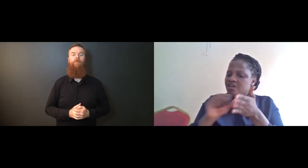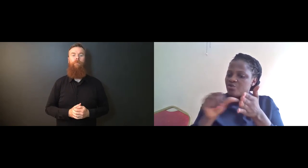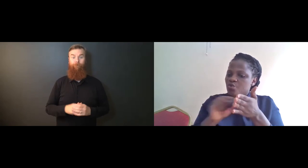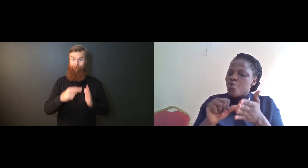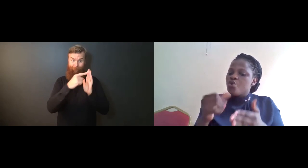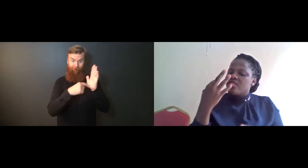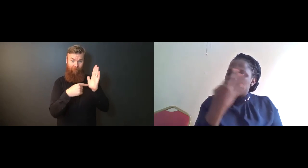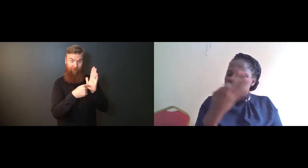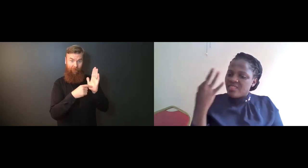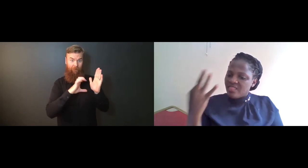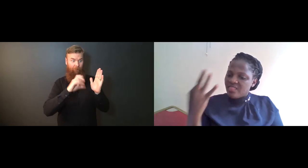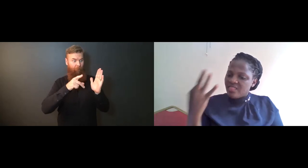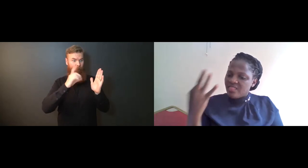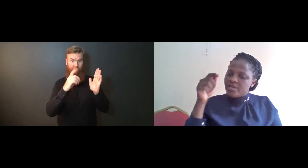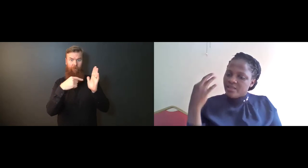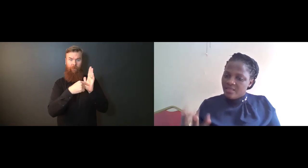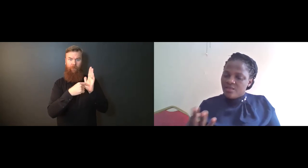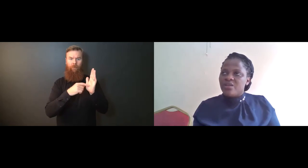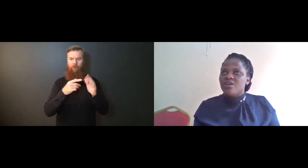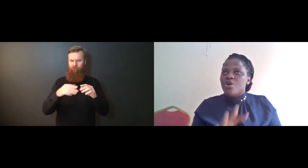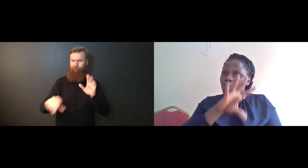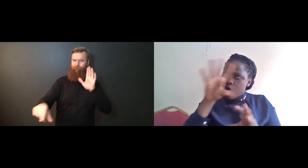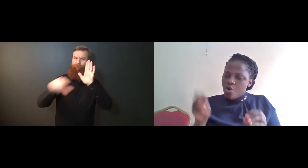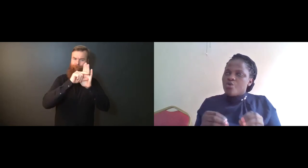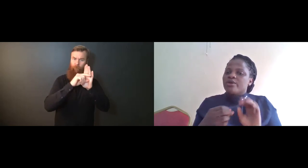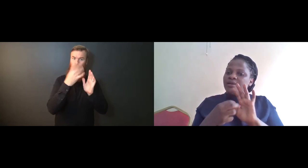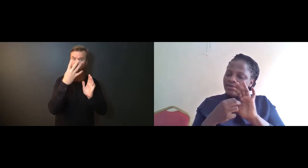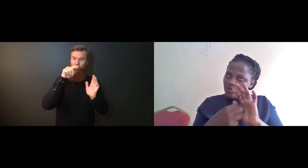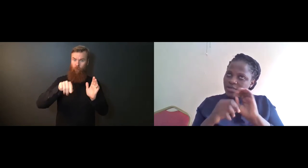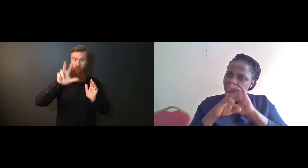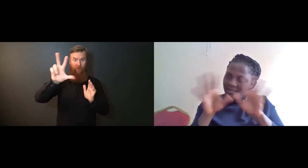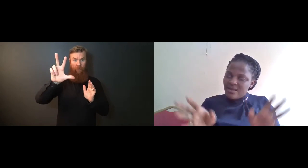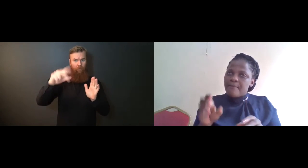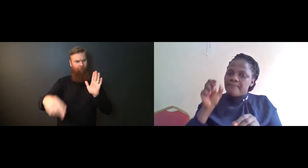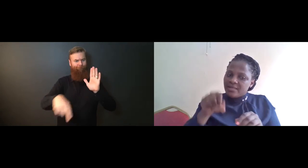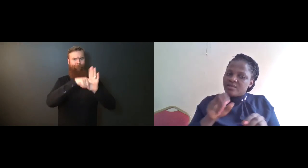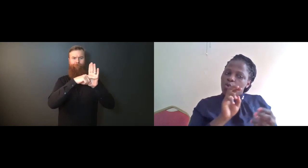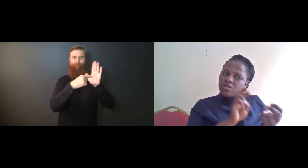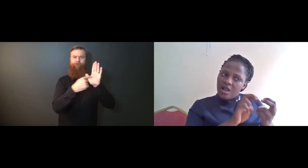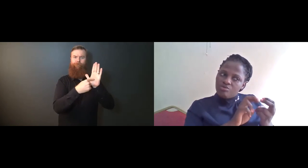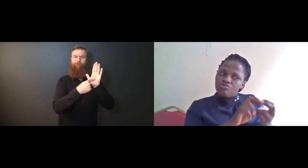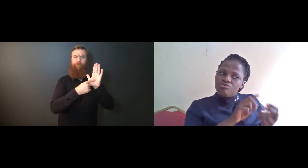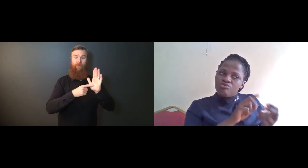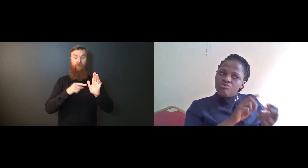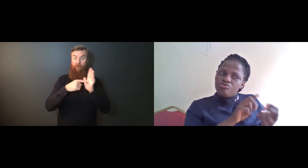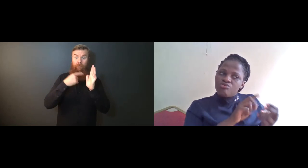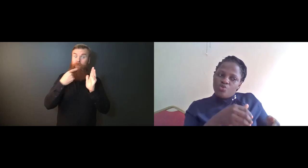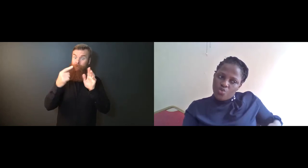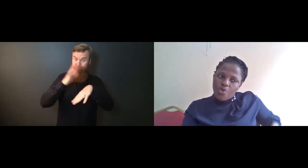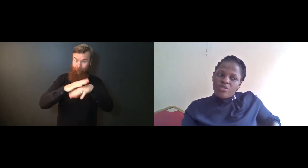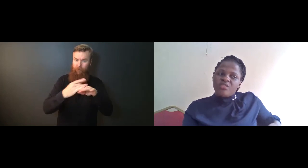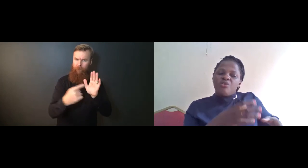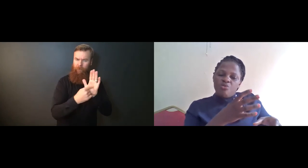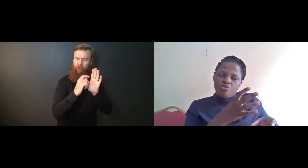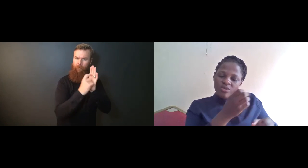4.3, where Article 33.3 also says that we must